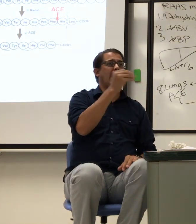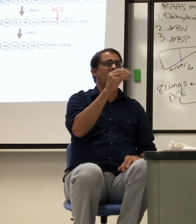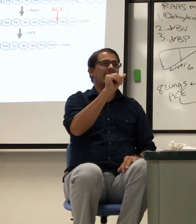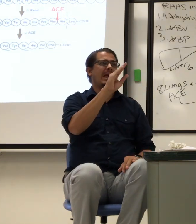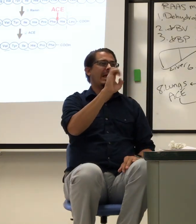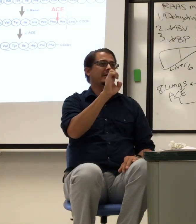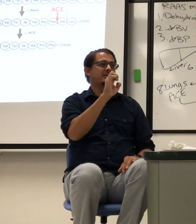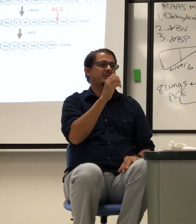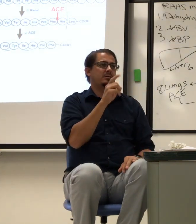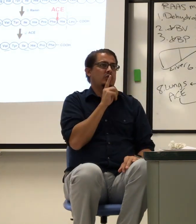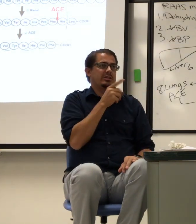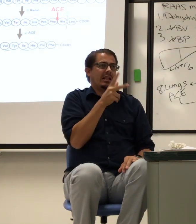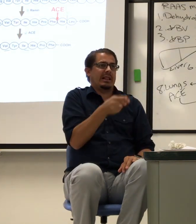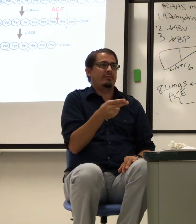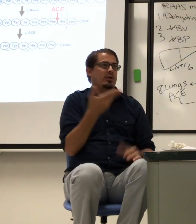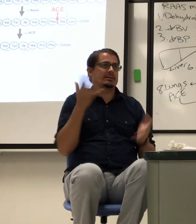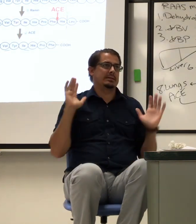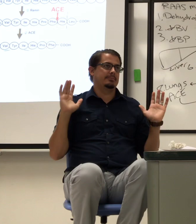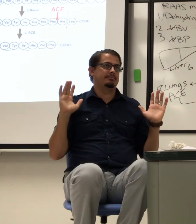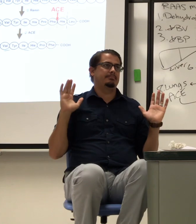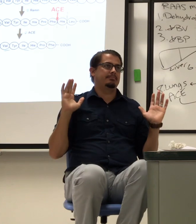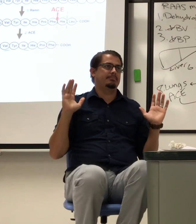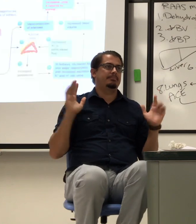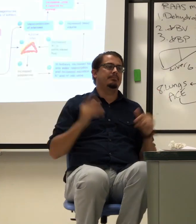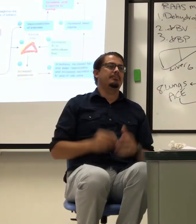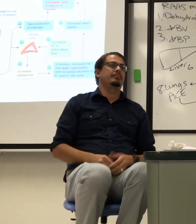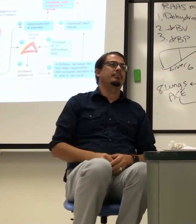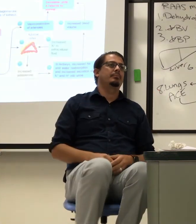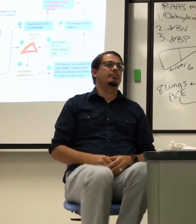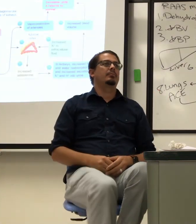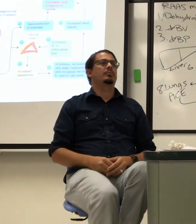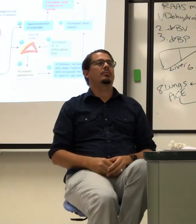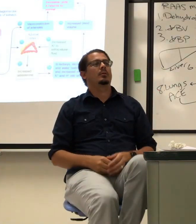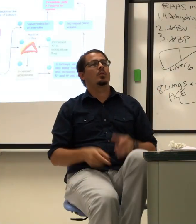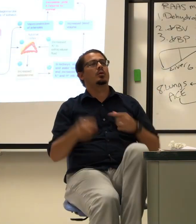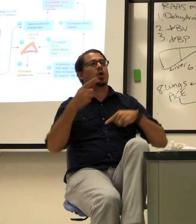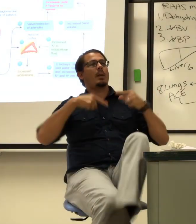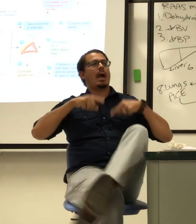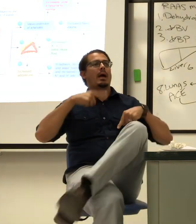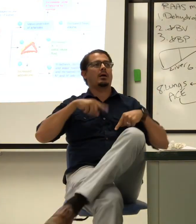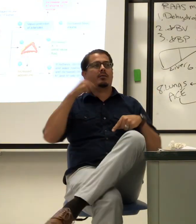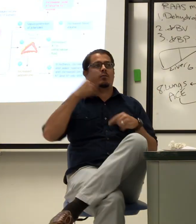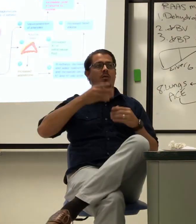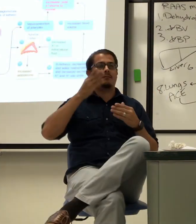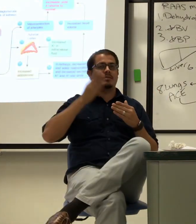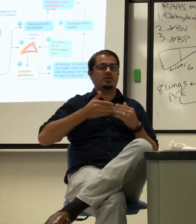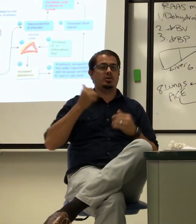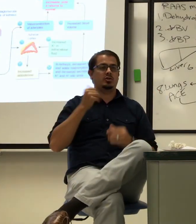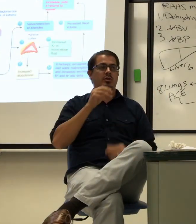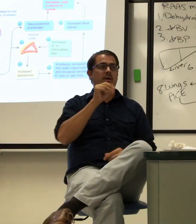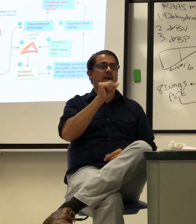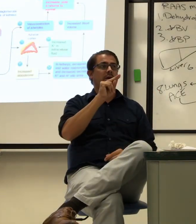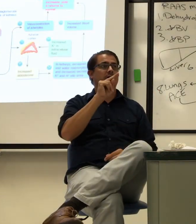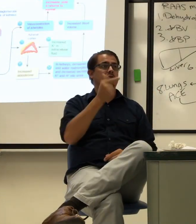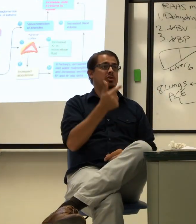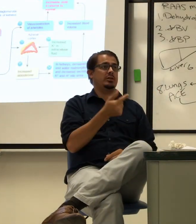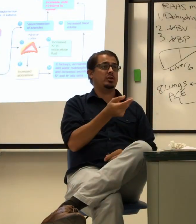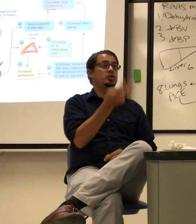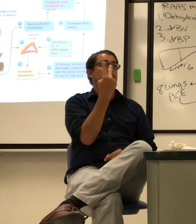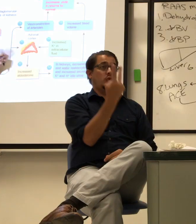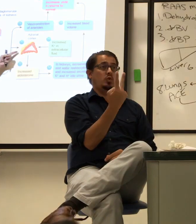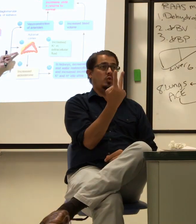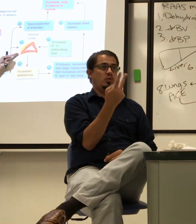what I wanted to say. When we go back, we can see that to finish off here, angiotensin 2, we're going to do a couple of